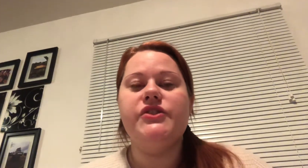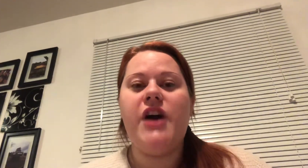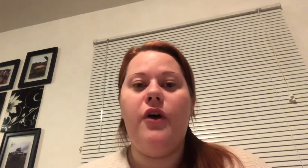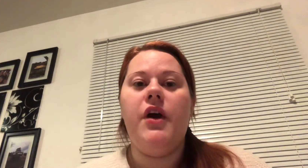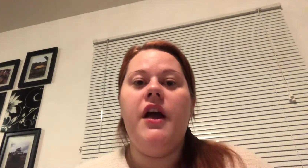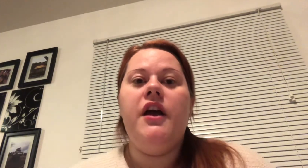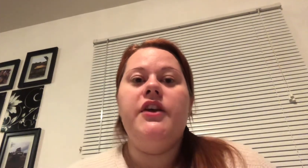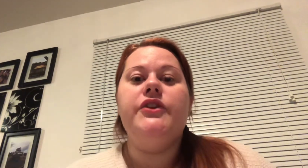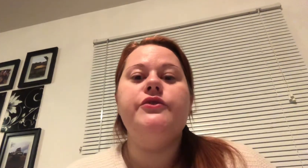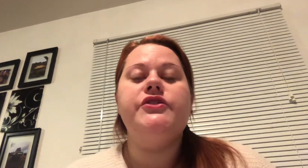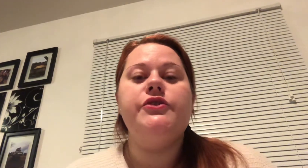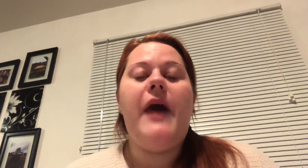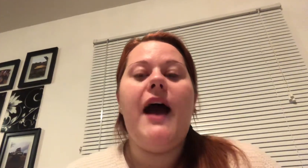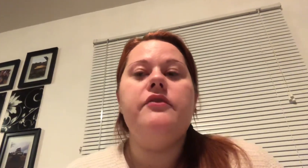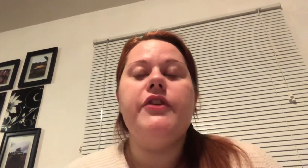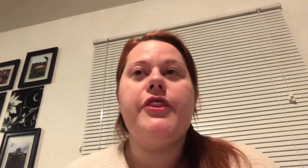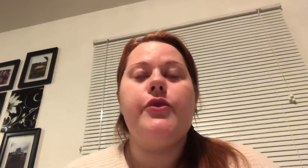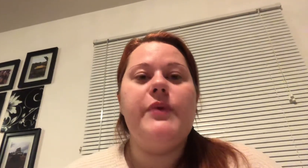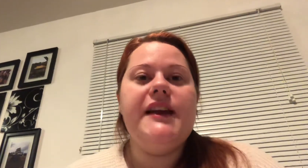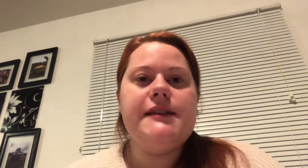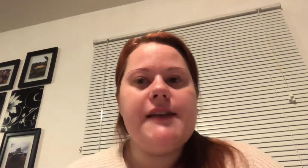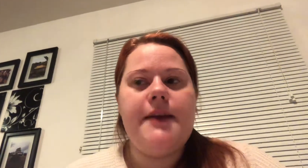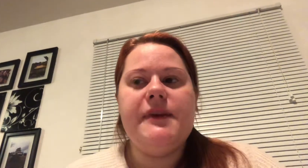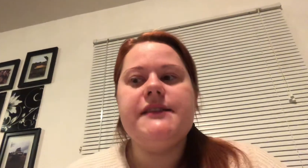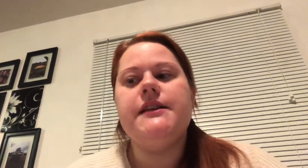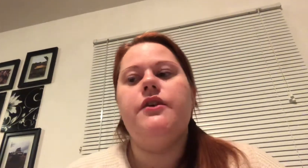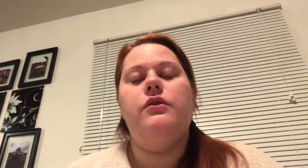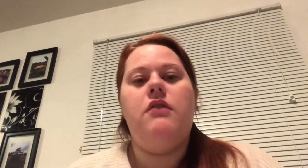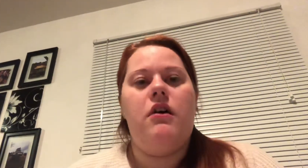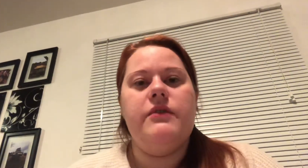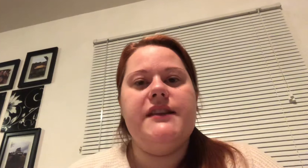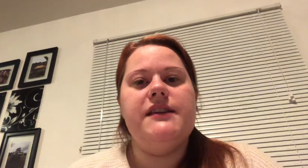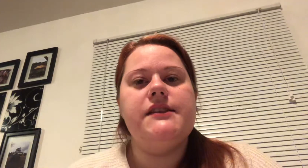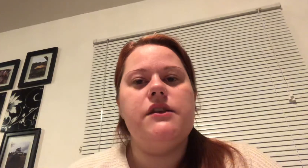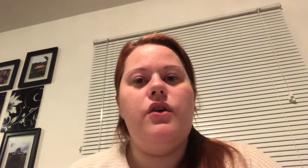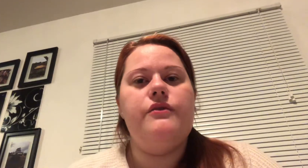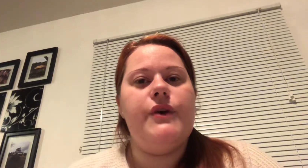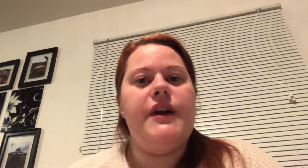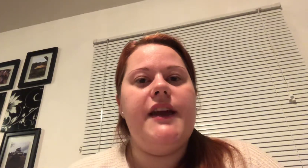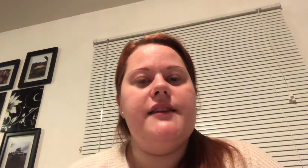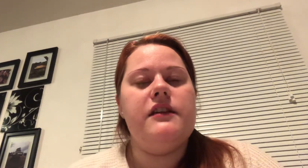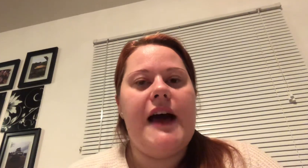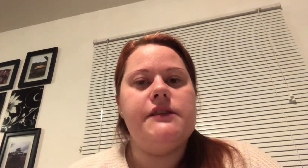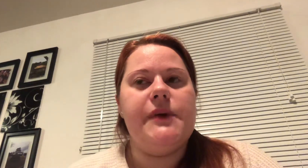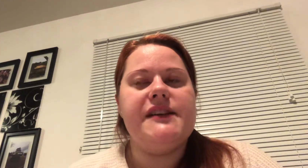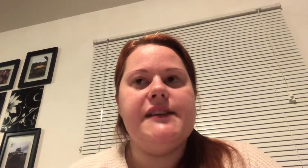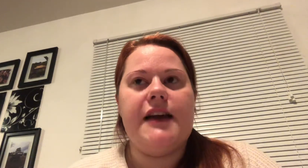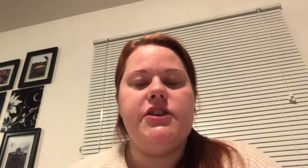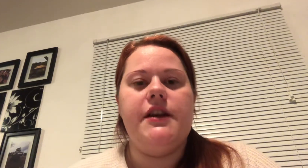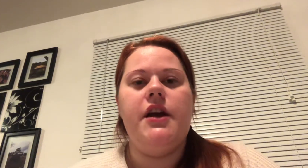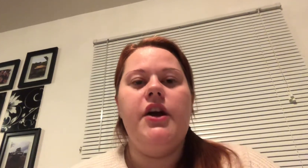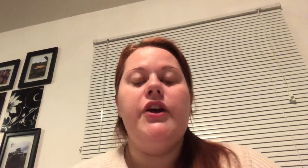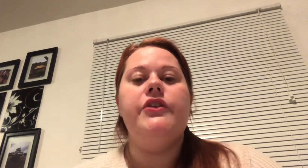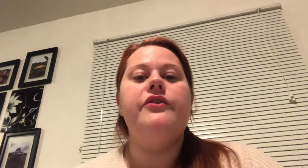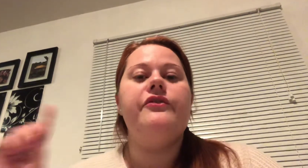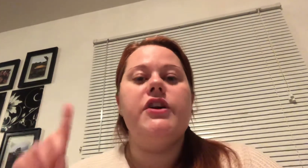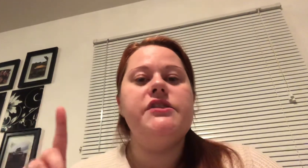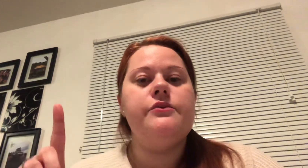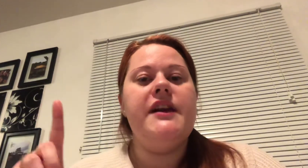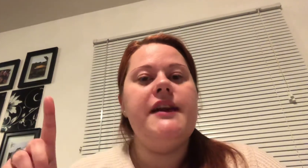So you do have 3 assignments that go along with this over in the classwork section. The first one is